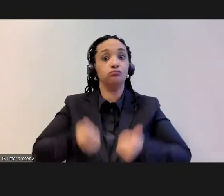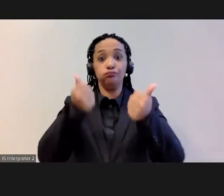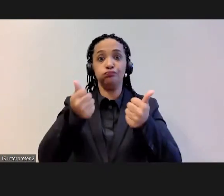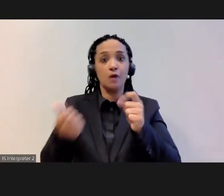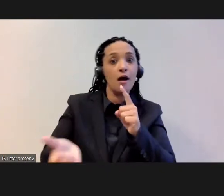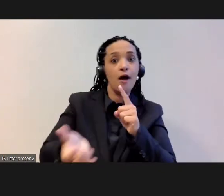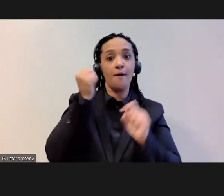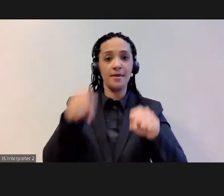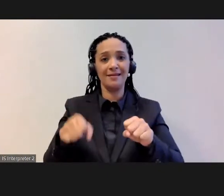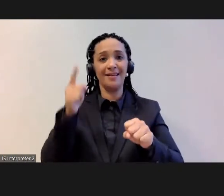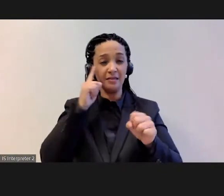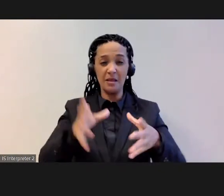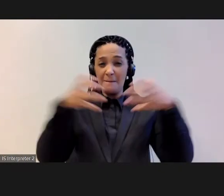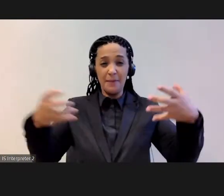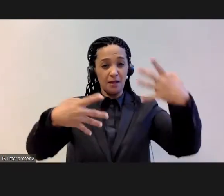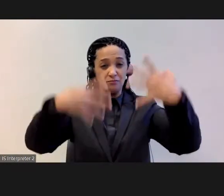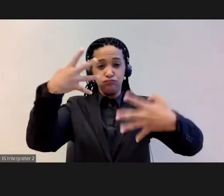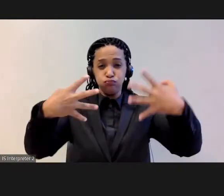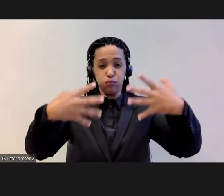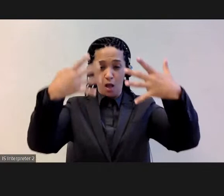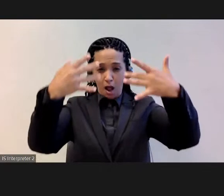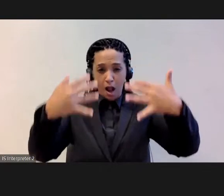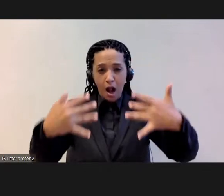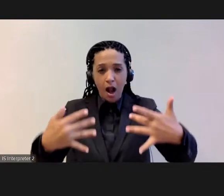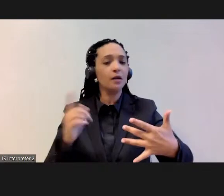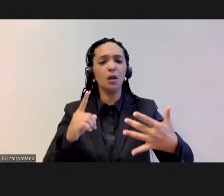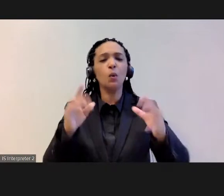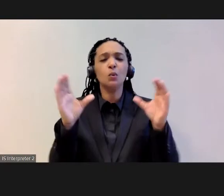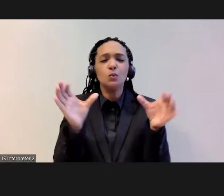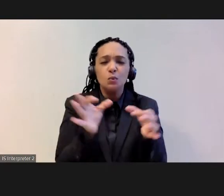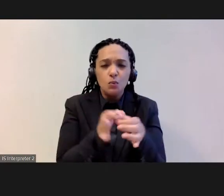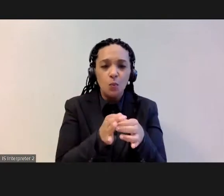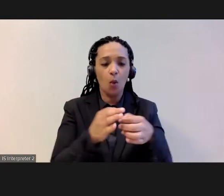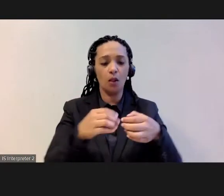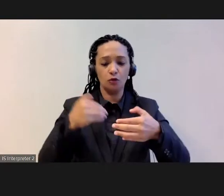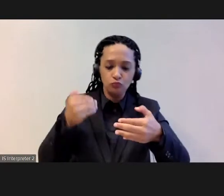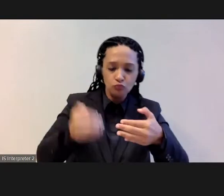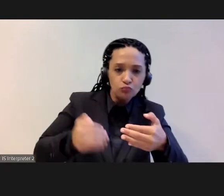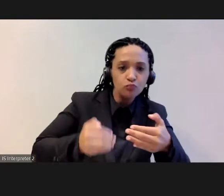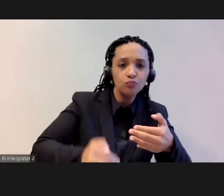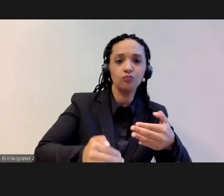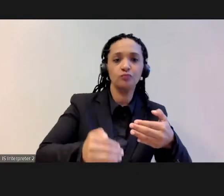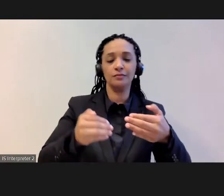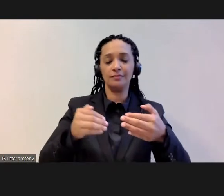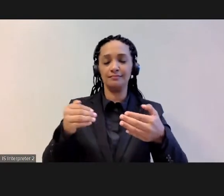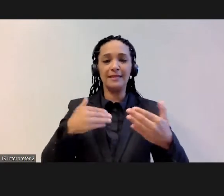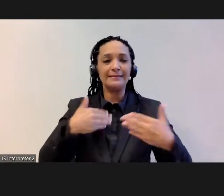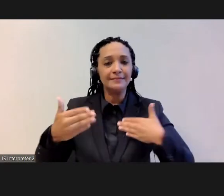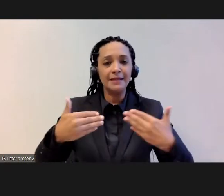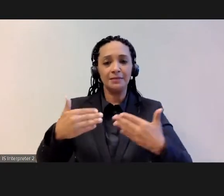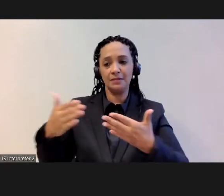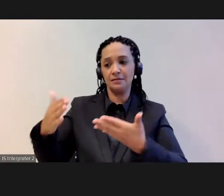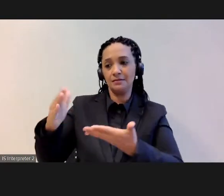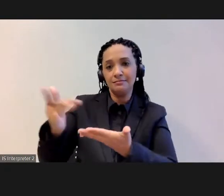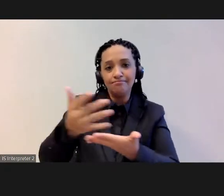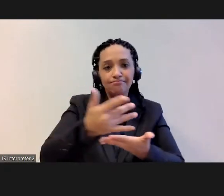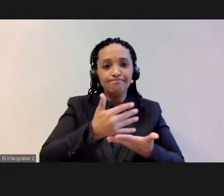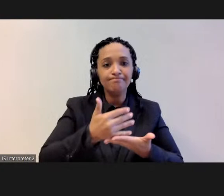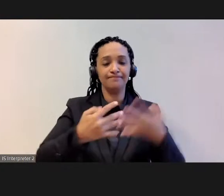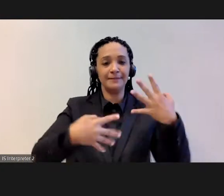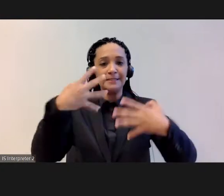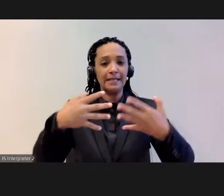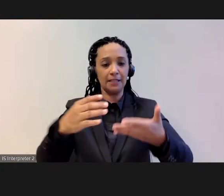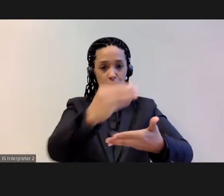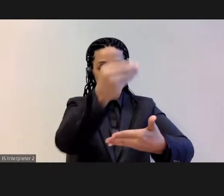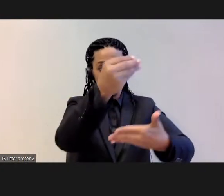population censuses and household surveys. More of the routine administrative data systems can be employed, but